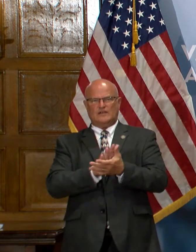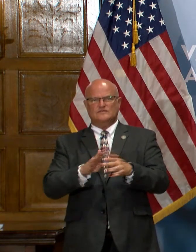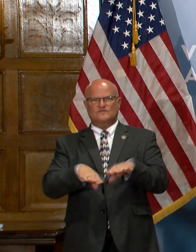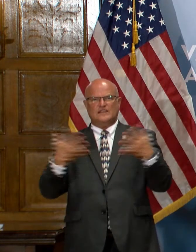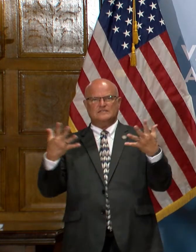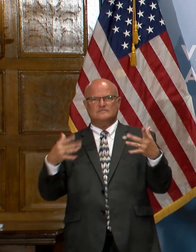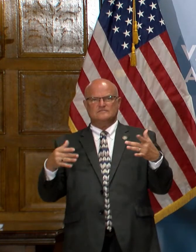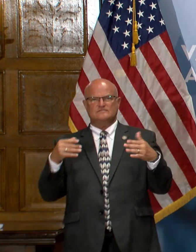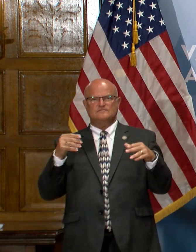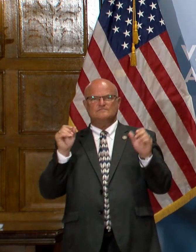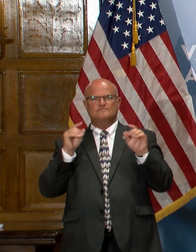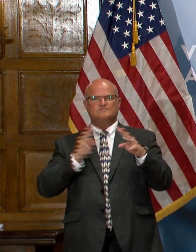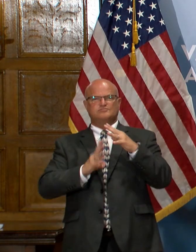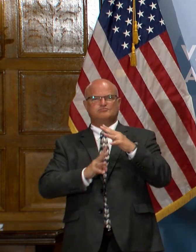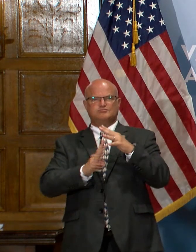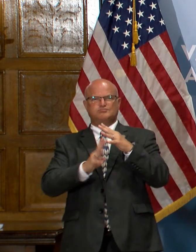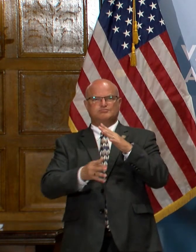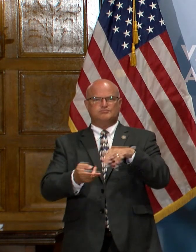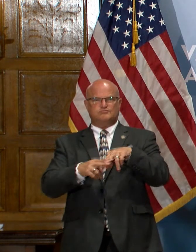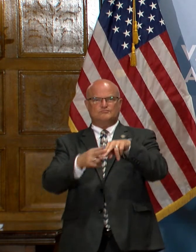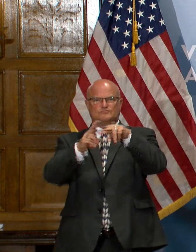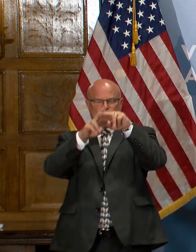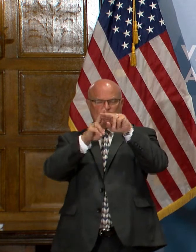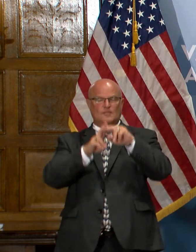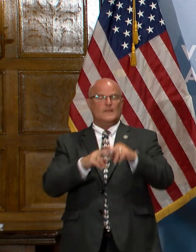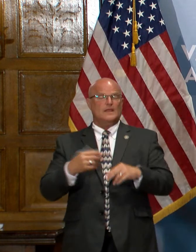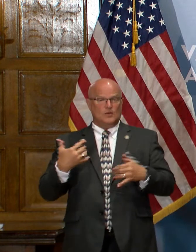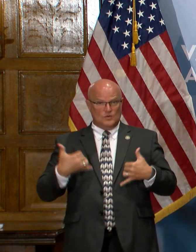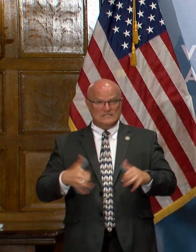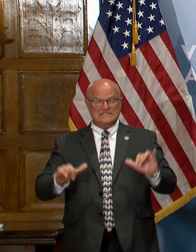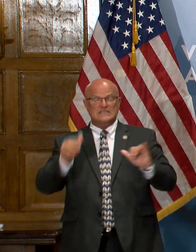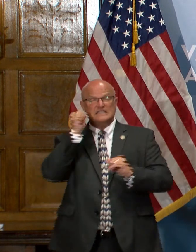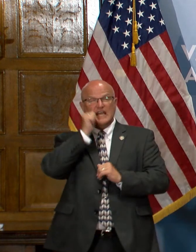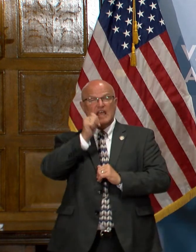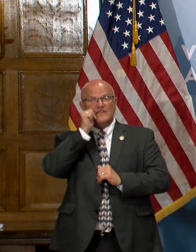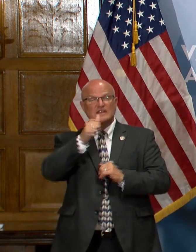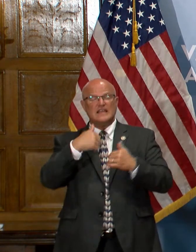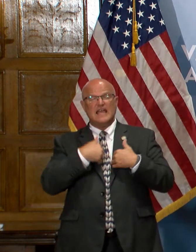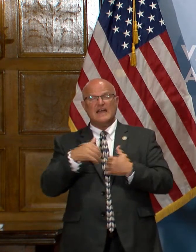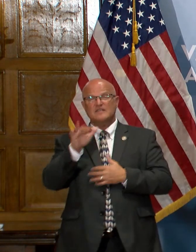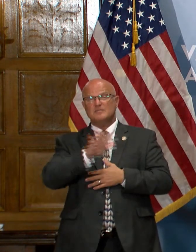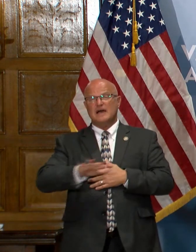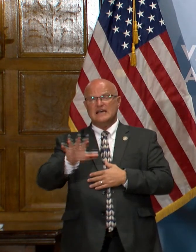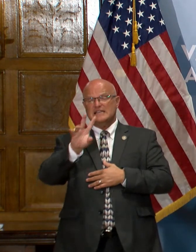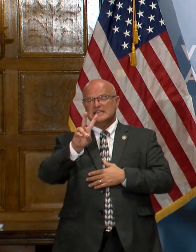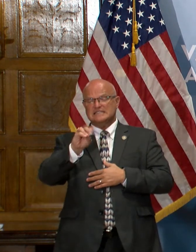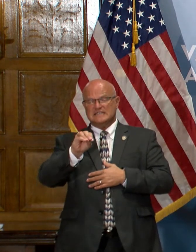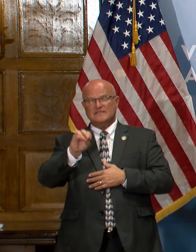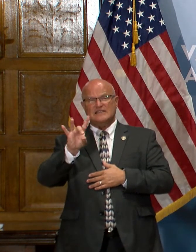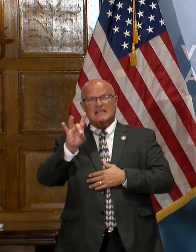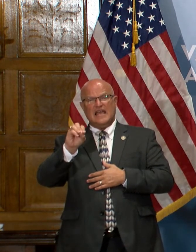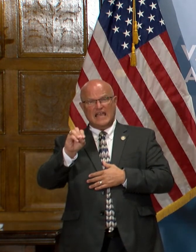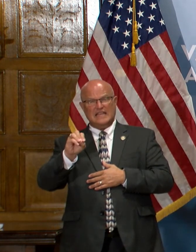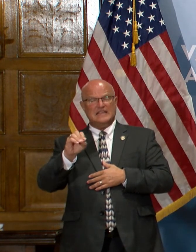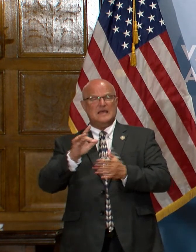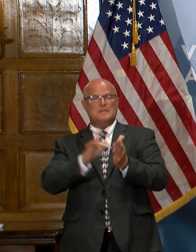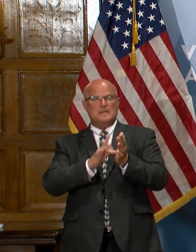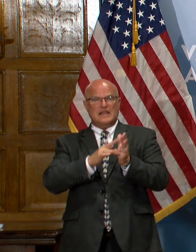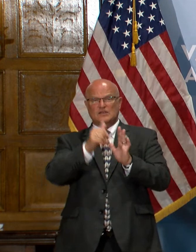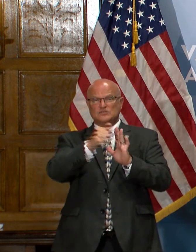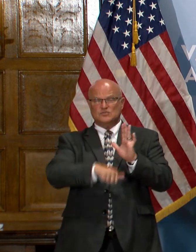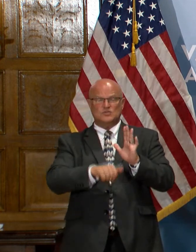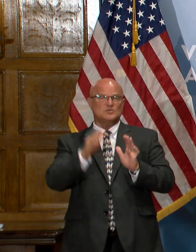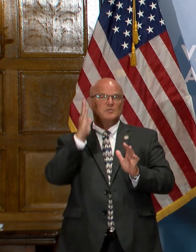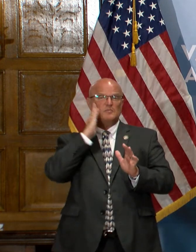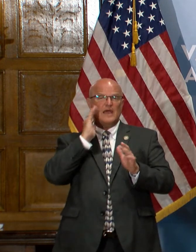being open. So that's how bad those beds were needed. We still, on a daily basis, have anywhere from 70 to 80 of those medical surgical